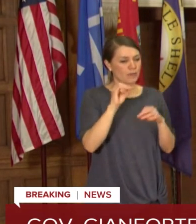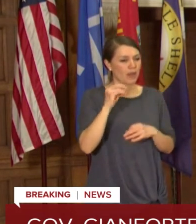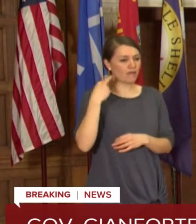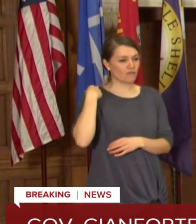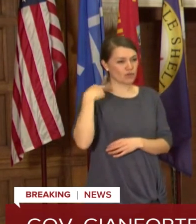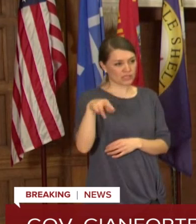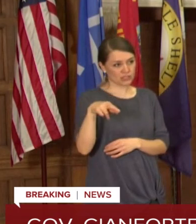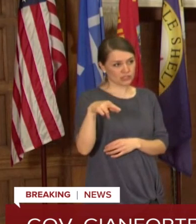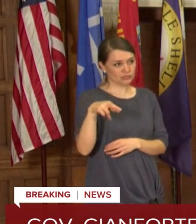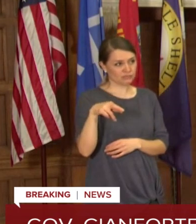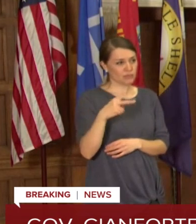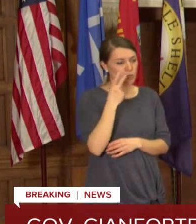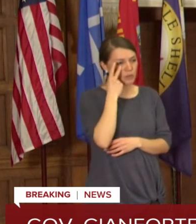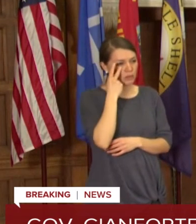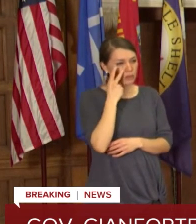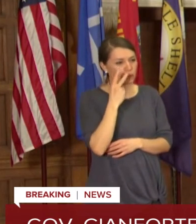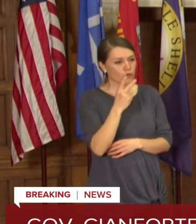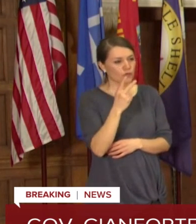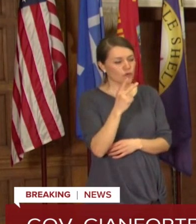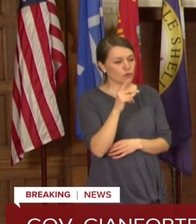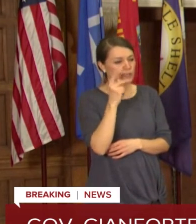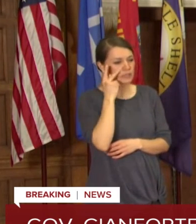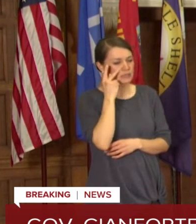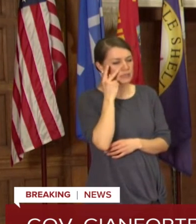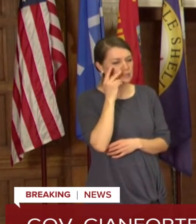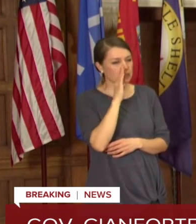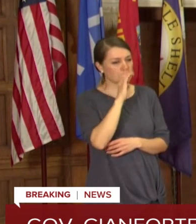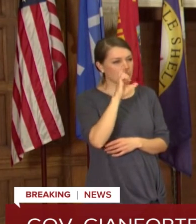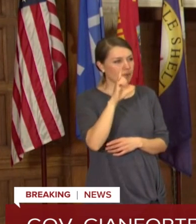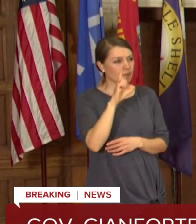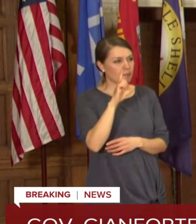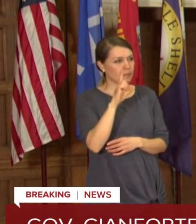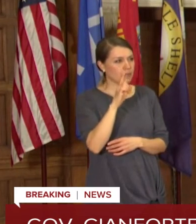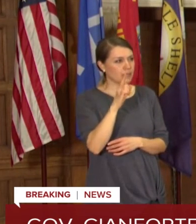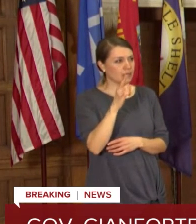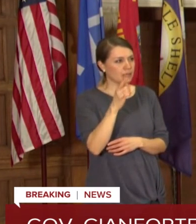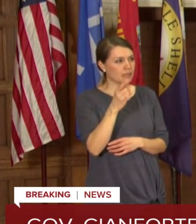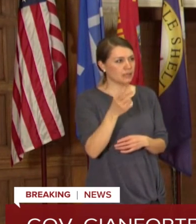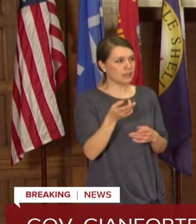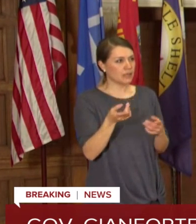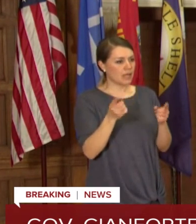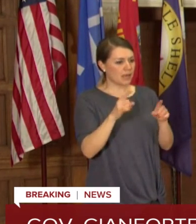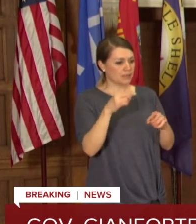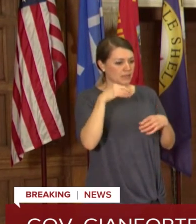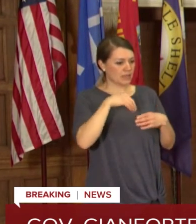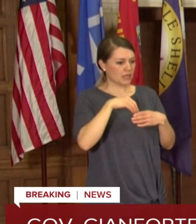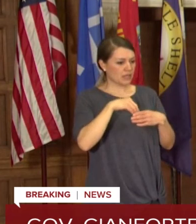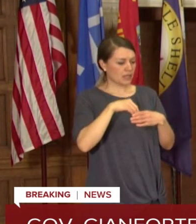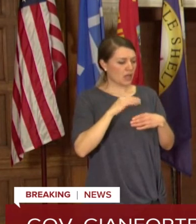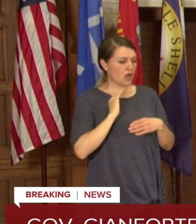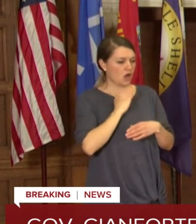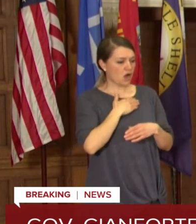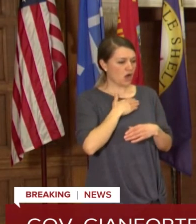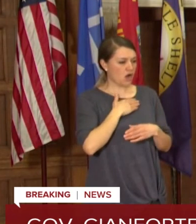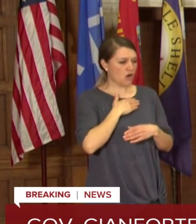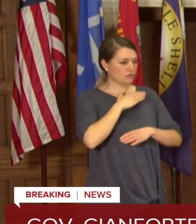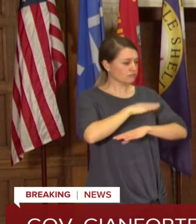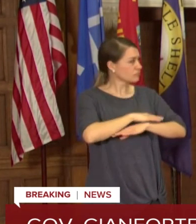Again, we'll look forward to seeing that bill come to our desk. Did you not believe that before in 2016?